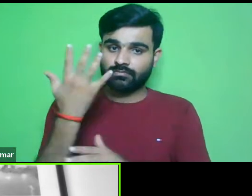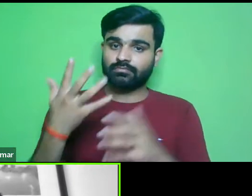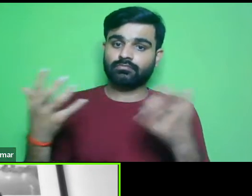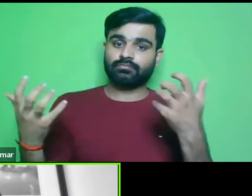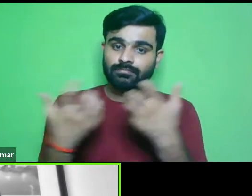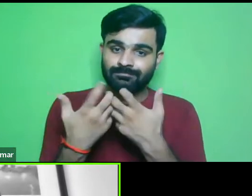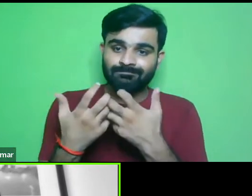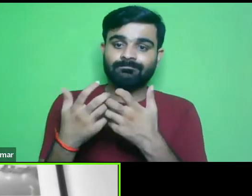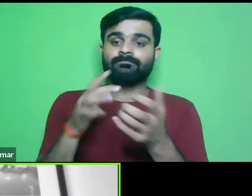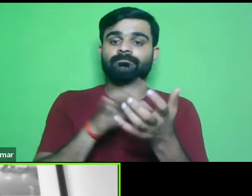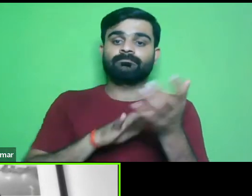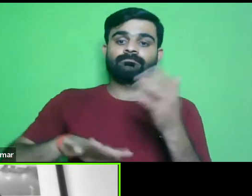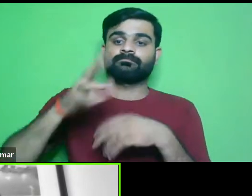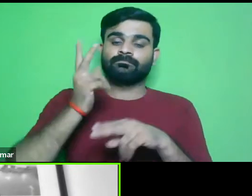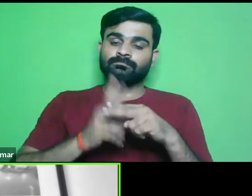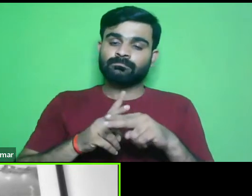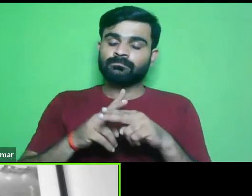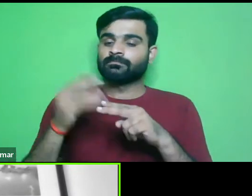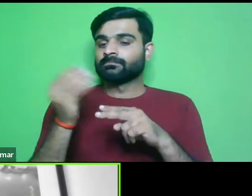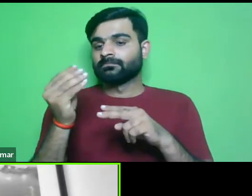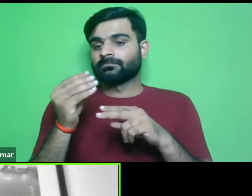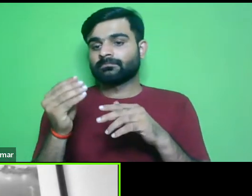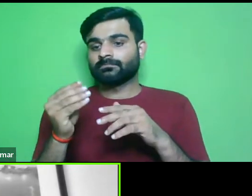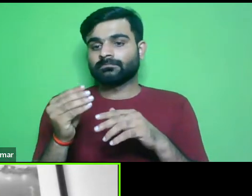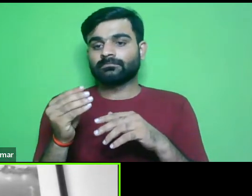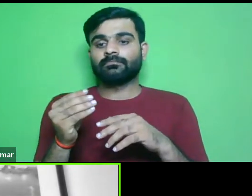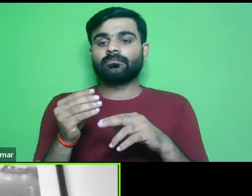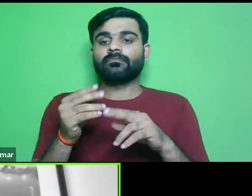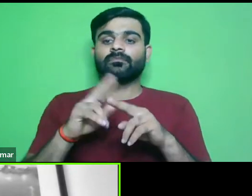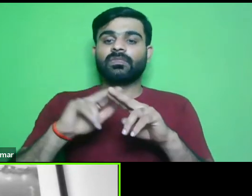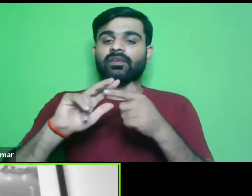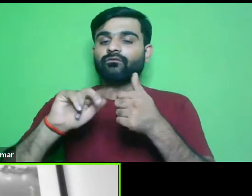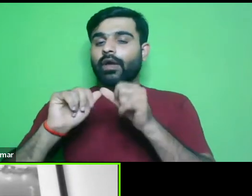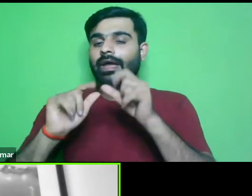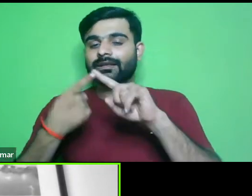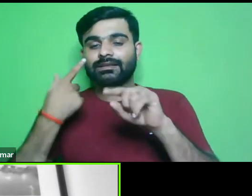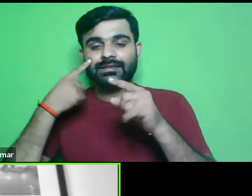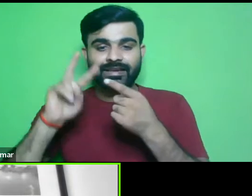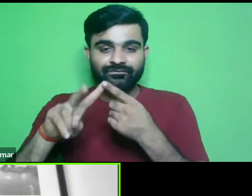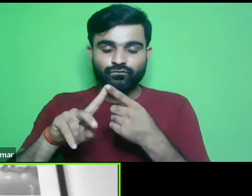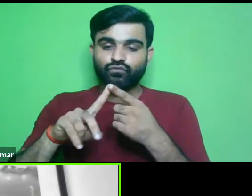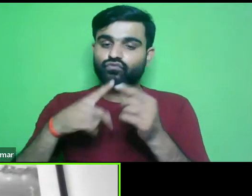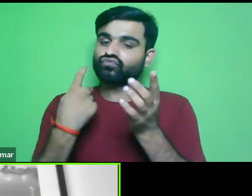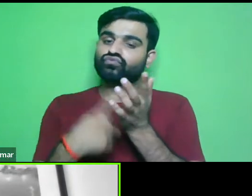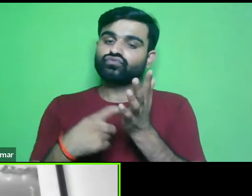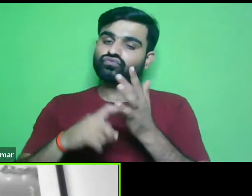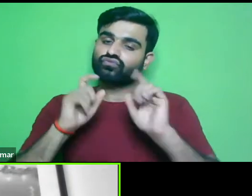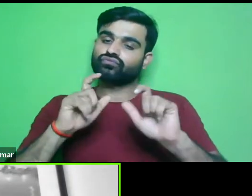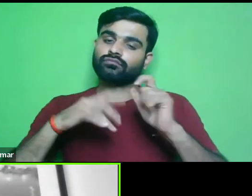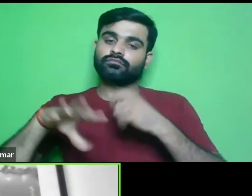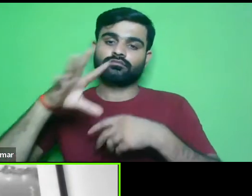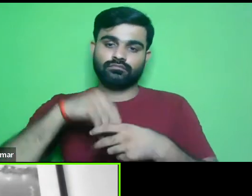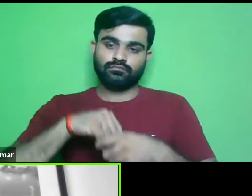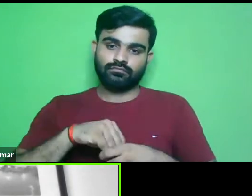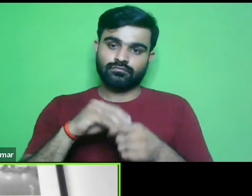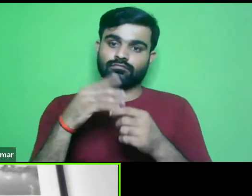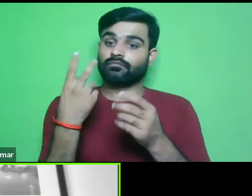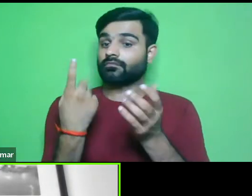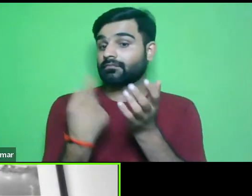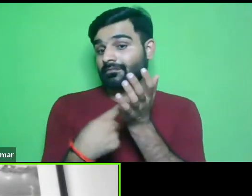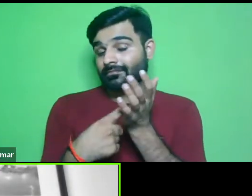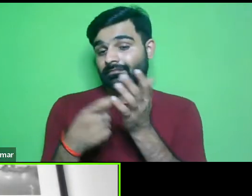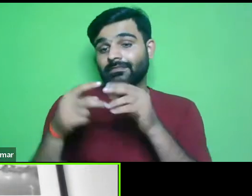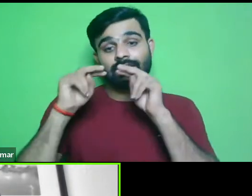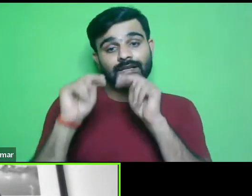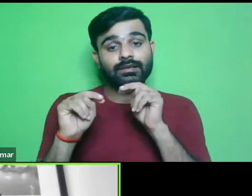disenfranchised in this case is definitely something that I think only effective regulation can take care of. And in that, in terms of substantive